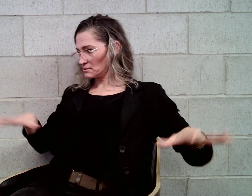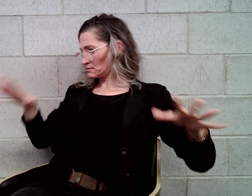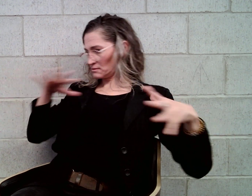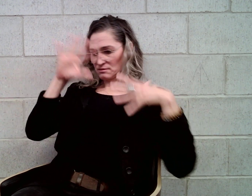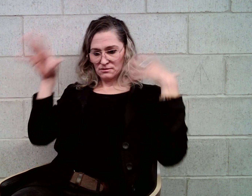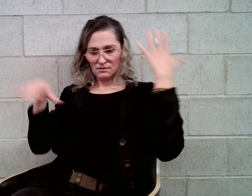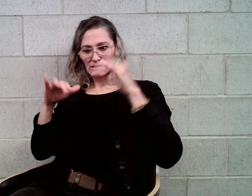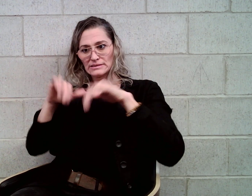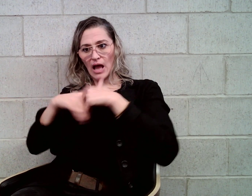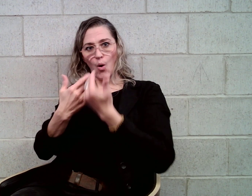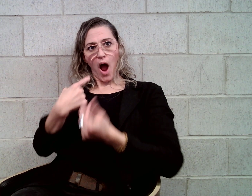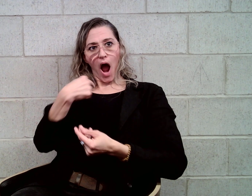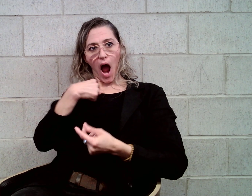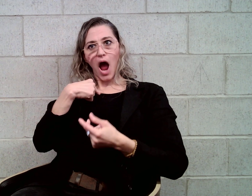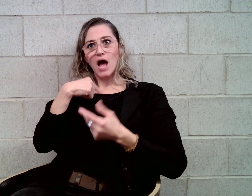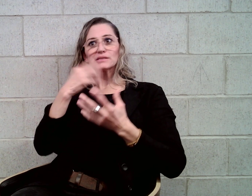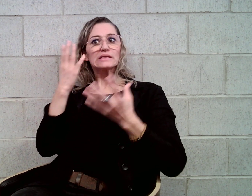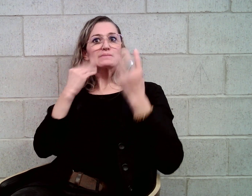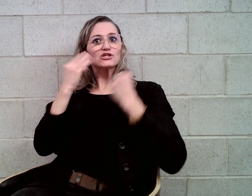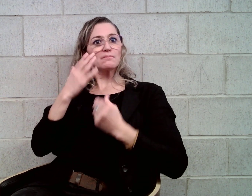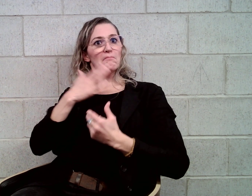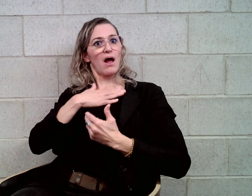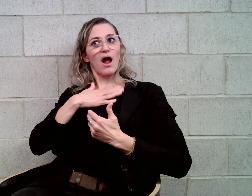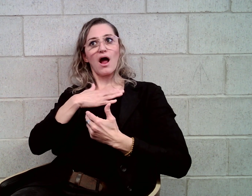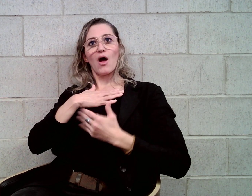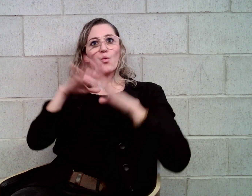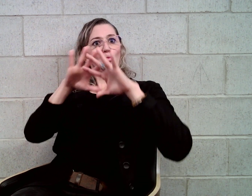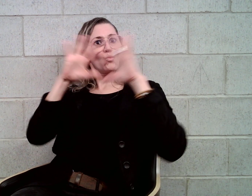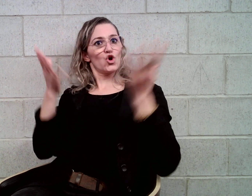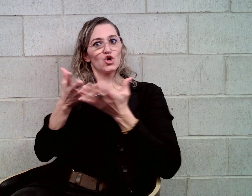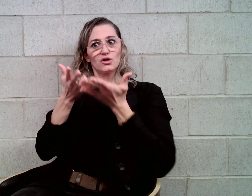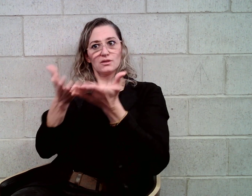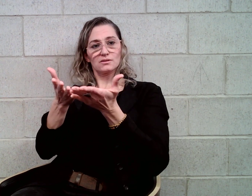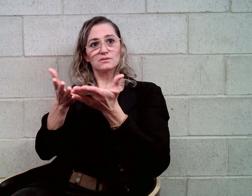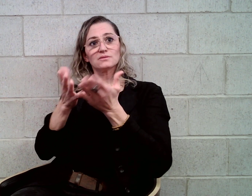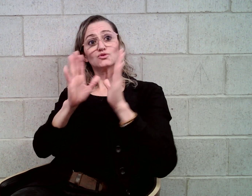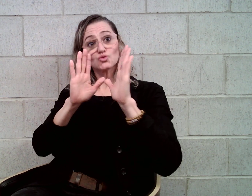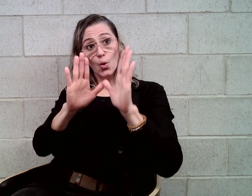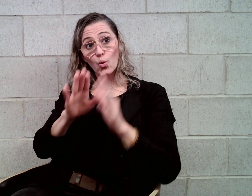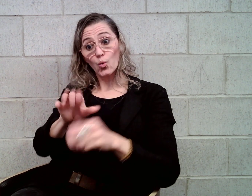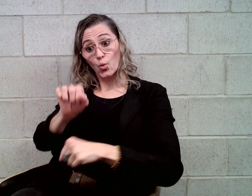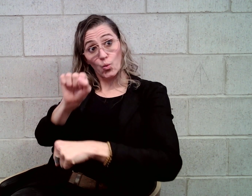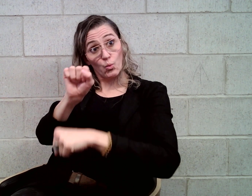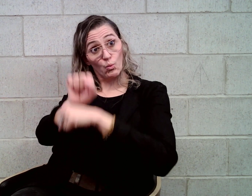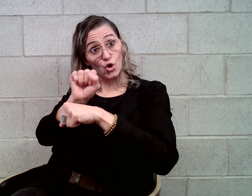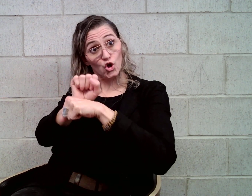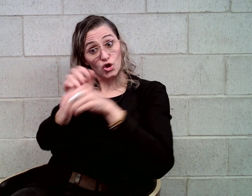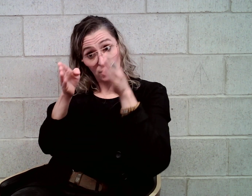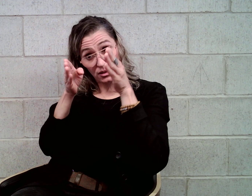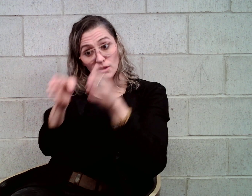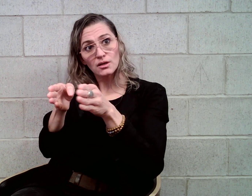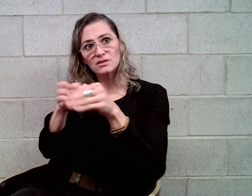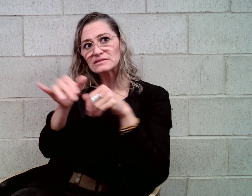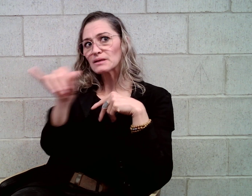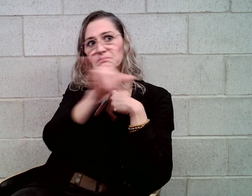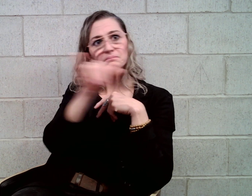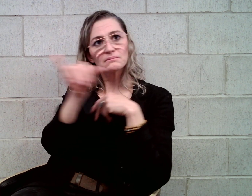the visuals around us and the vibrations around us. That's how I exist in the world, that's how I experience the world. So when I take that